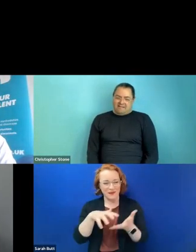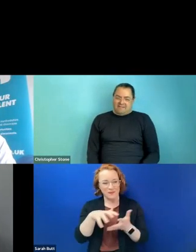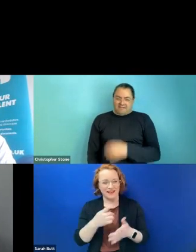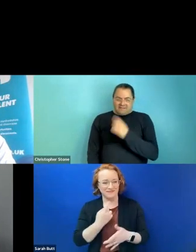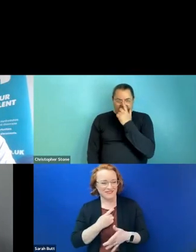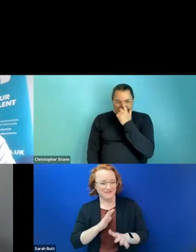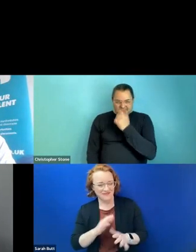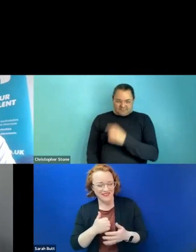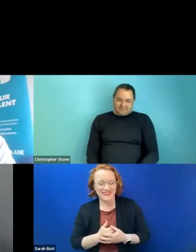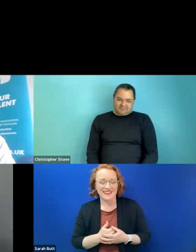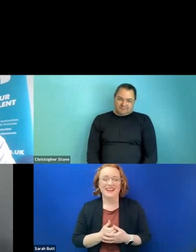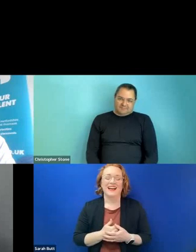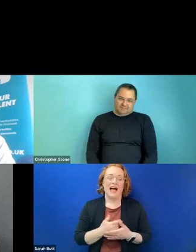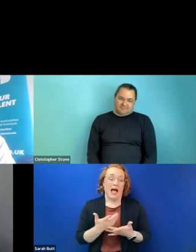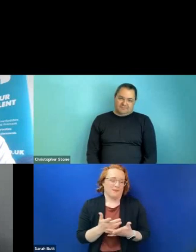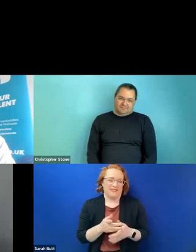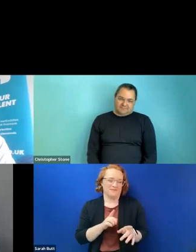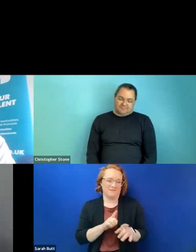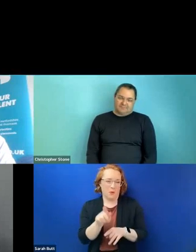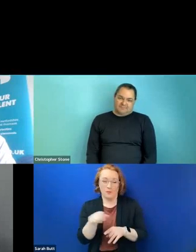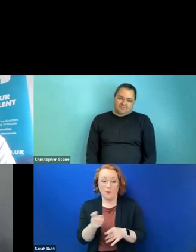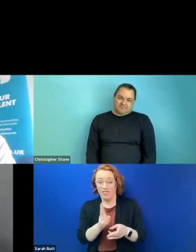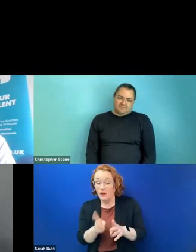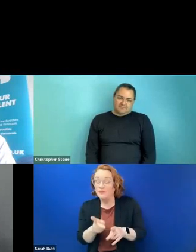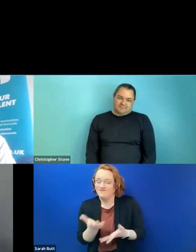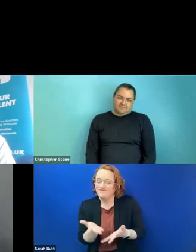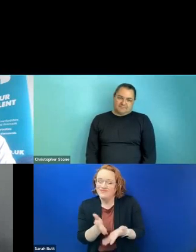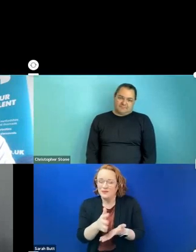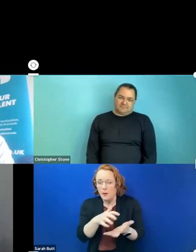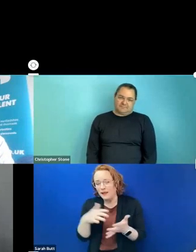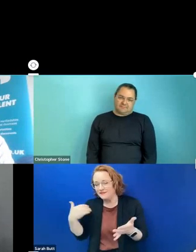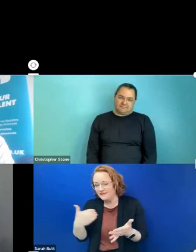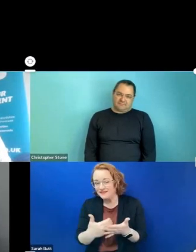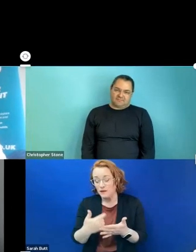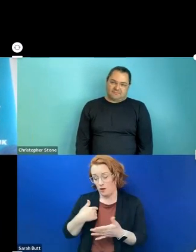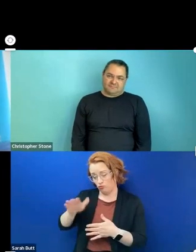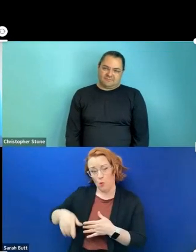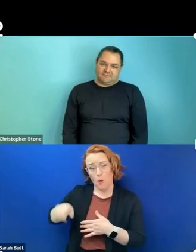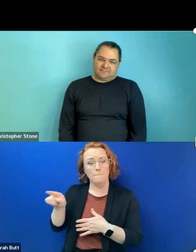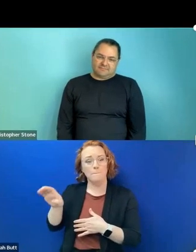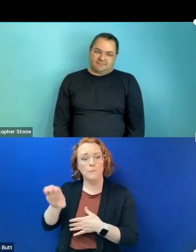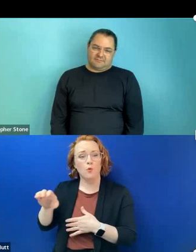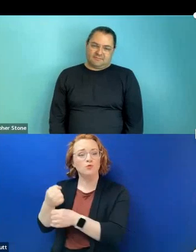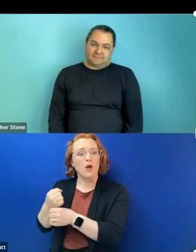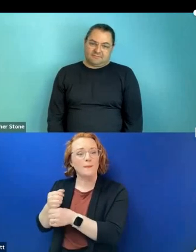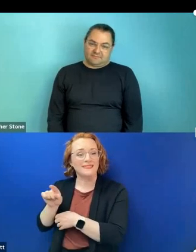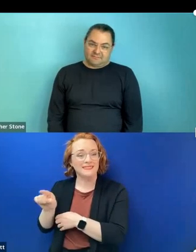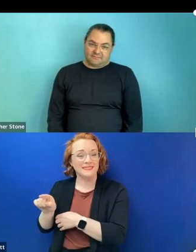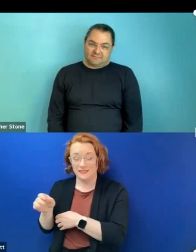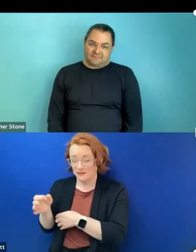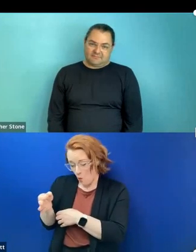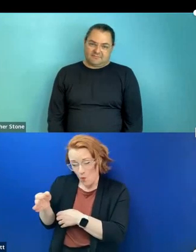case, but I think that's true maybe for many interpreters. I grew up in Germany, and I grew up in a very